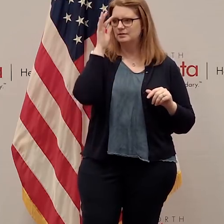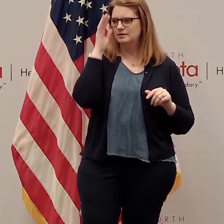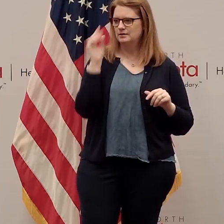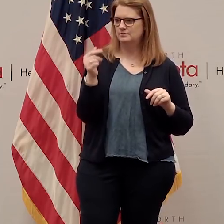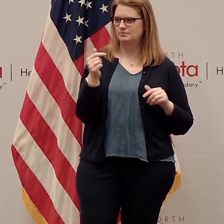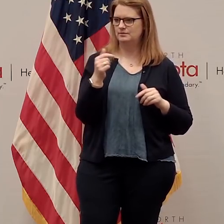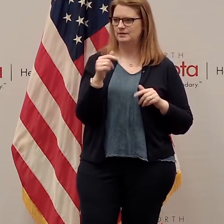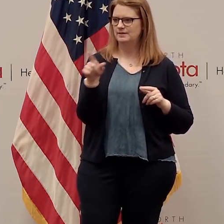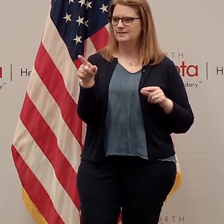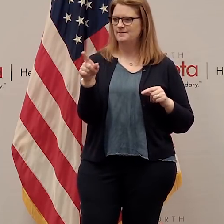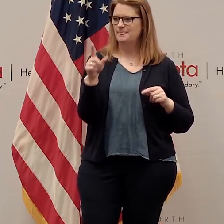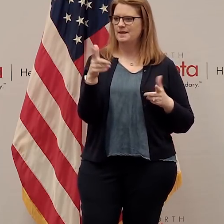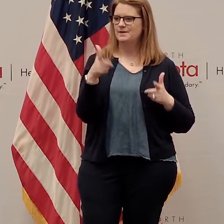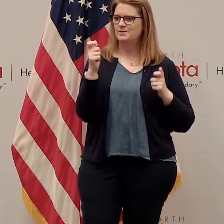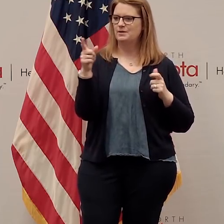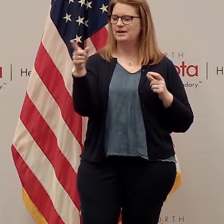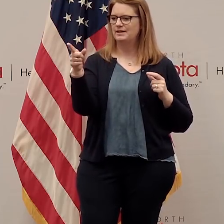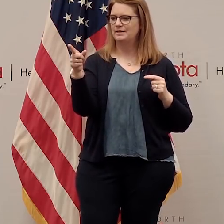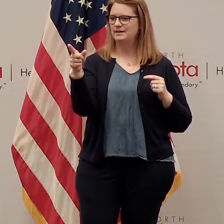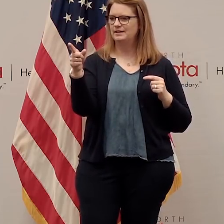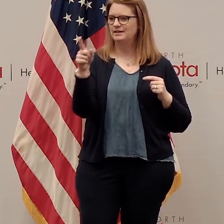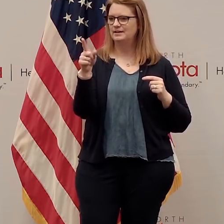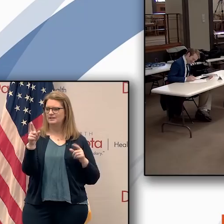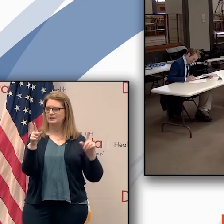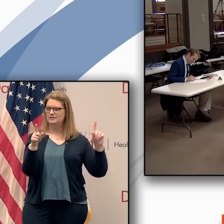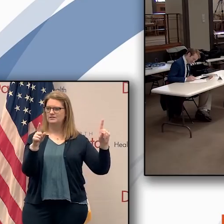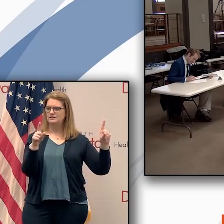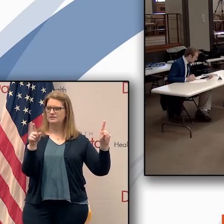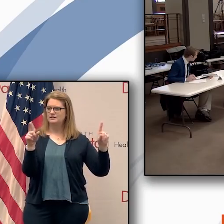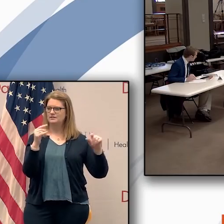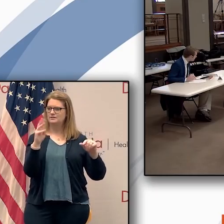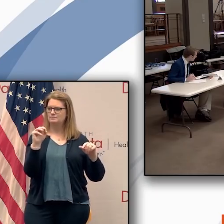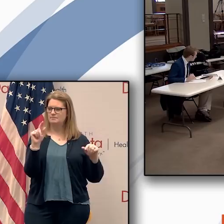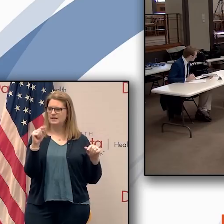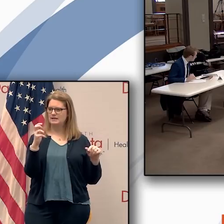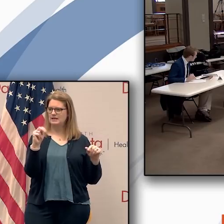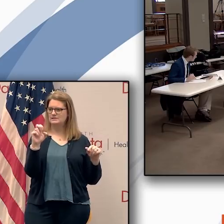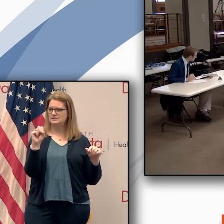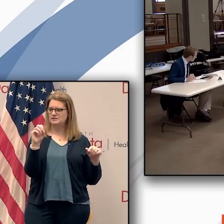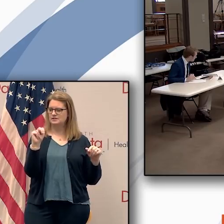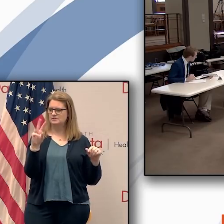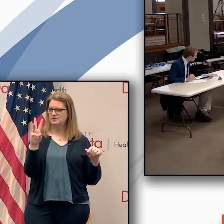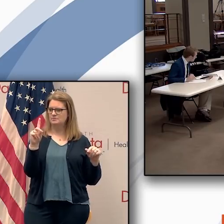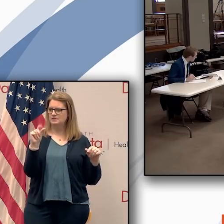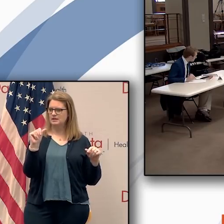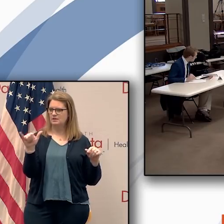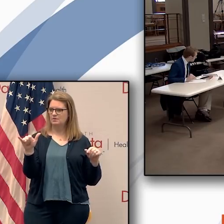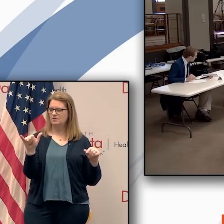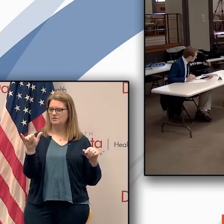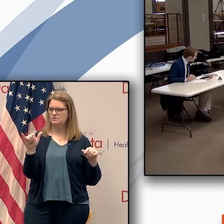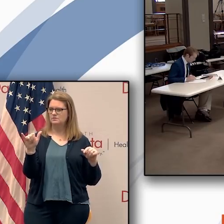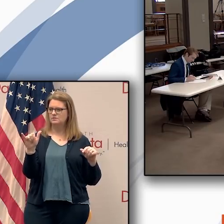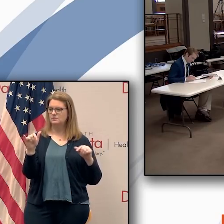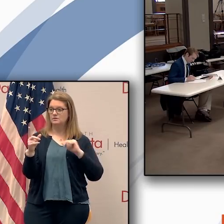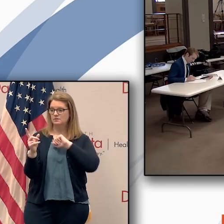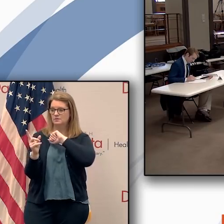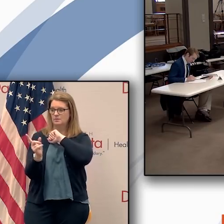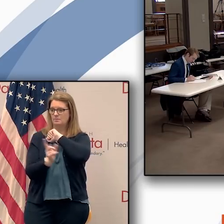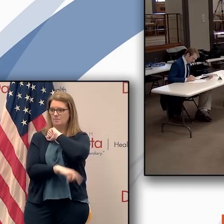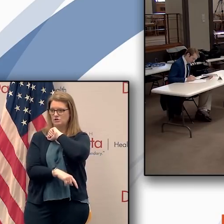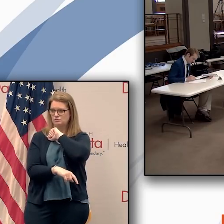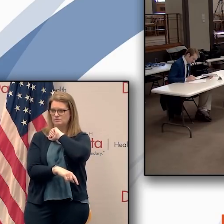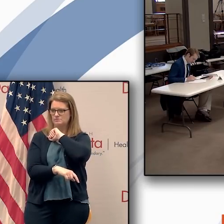adapt. To that question, Matt Henson, WDAY, what are the repercussions